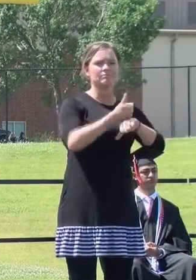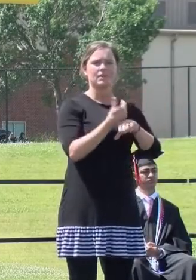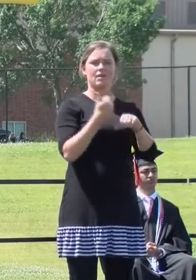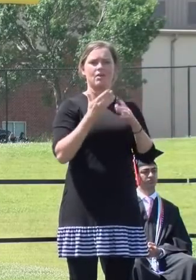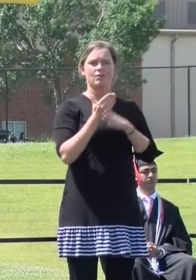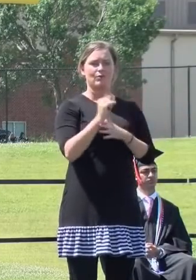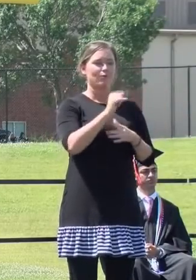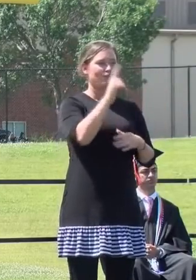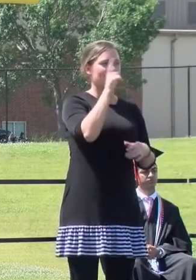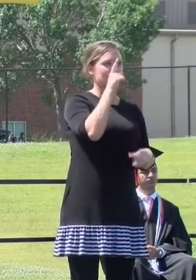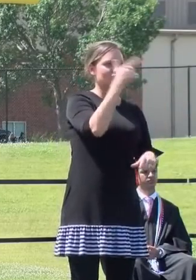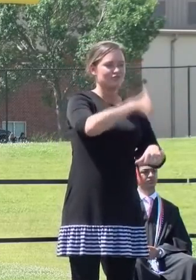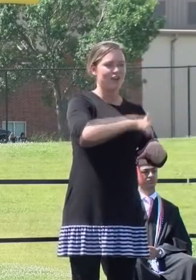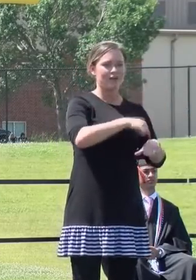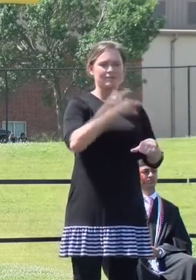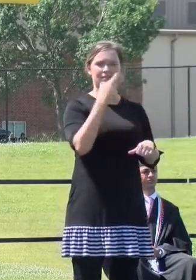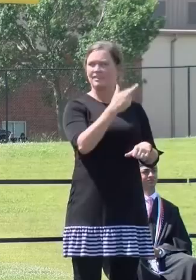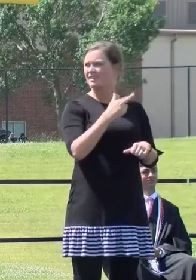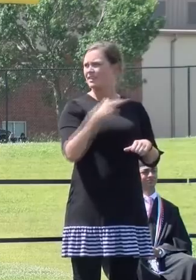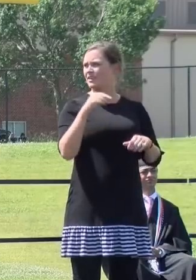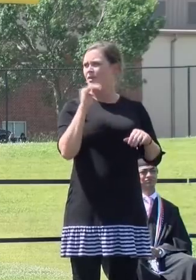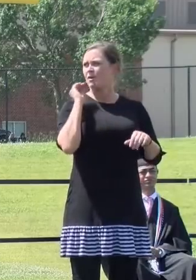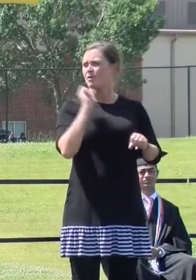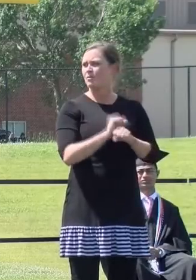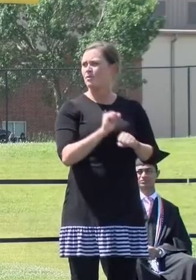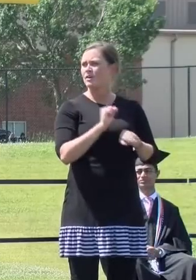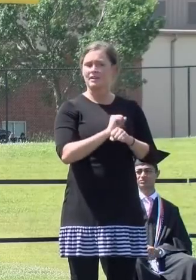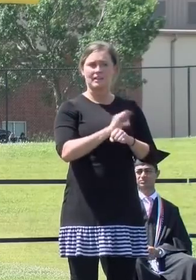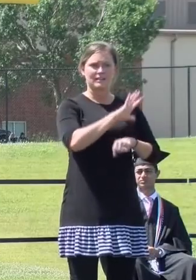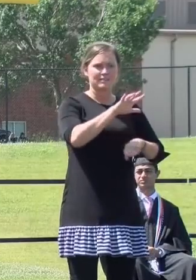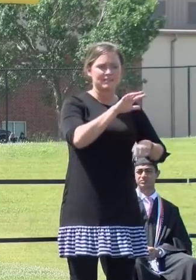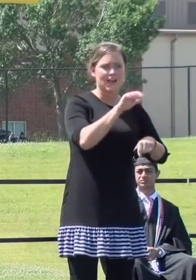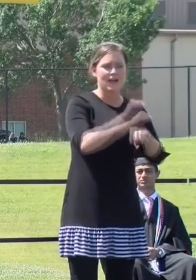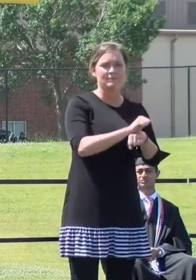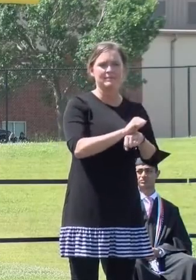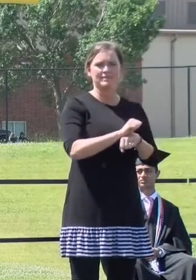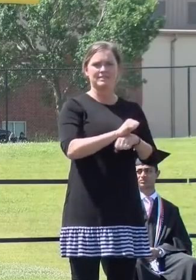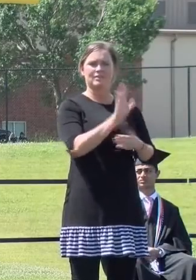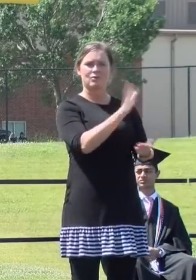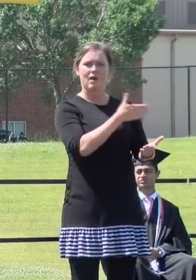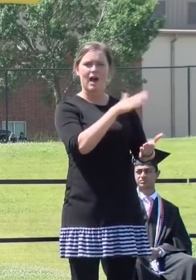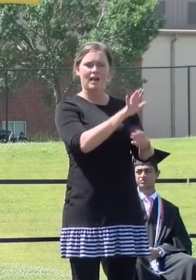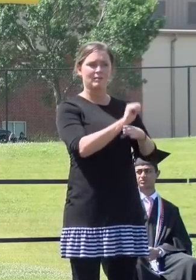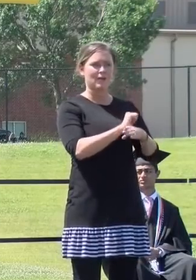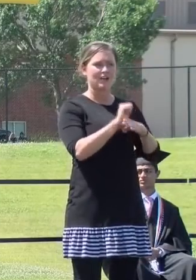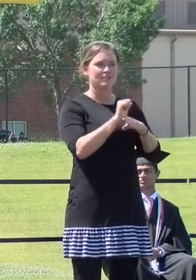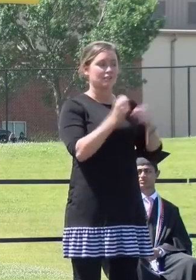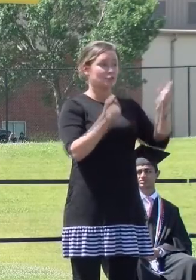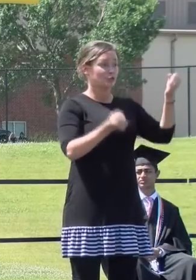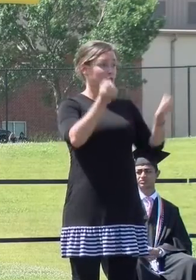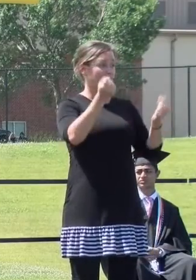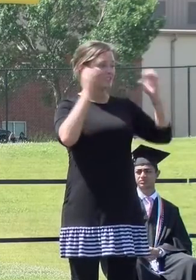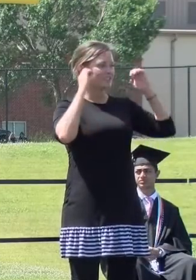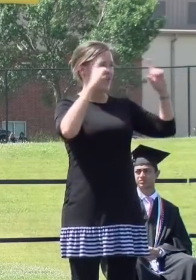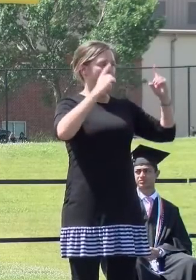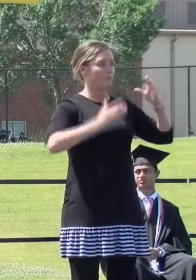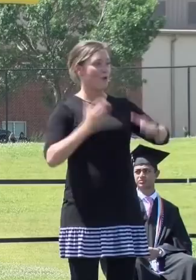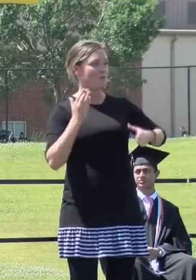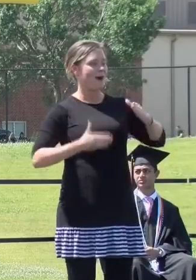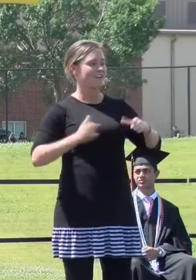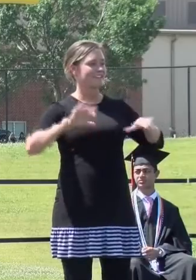over lunchtime, homework assignments, choir practice, driver's ed,